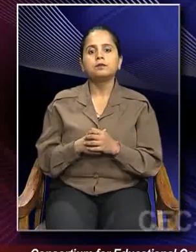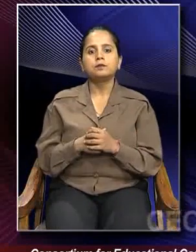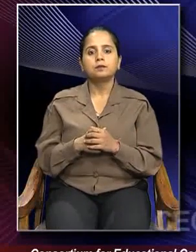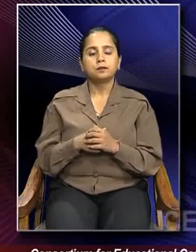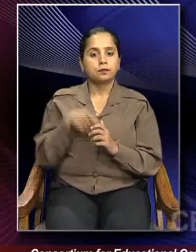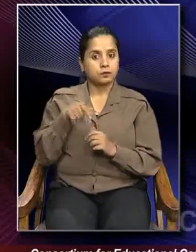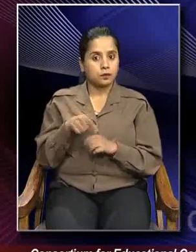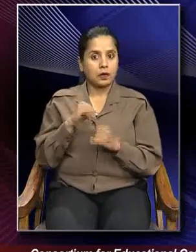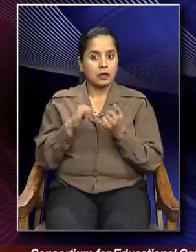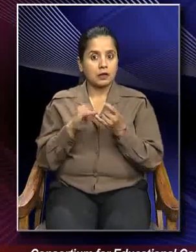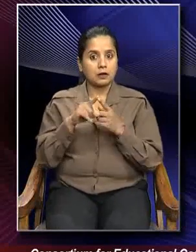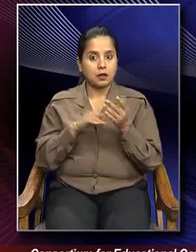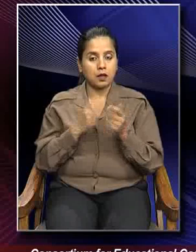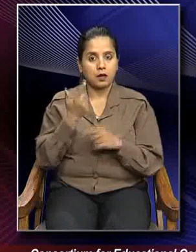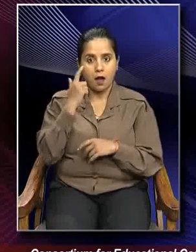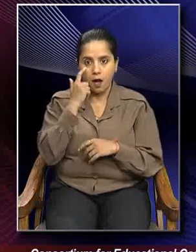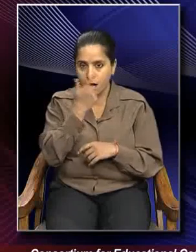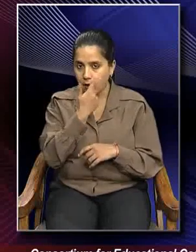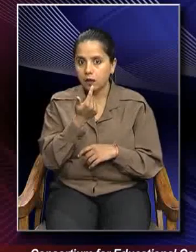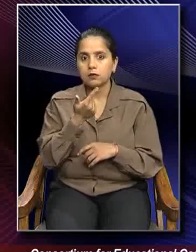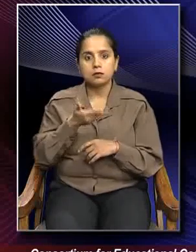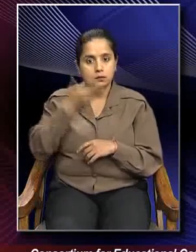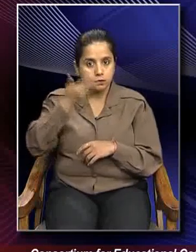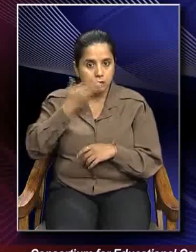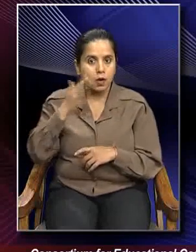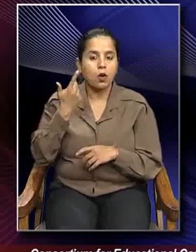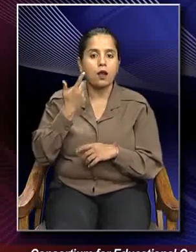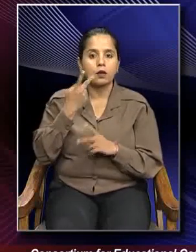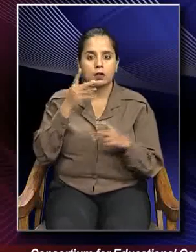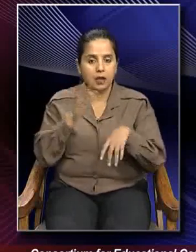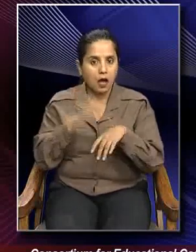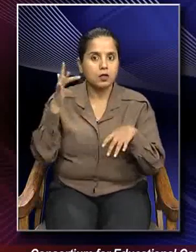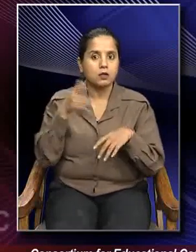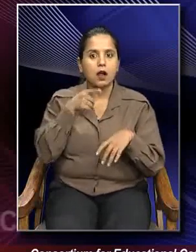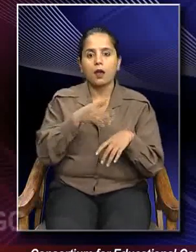The senses are the instrument of enjoyment.